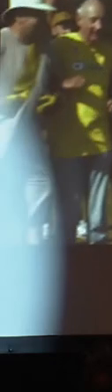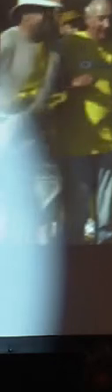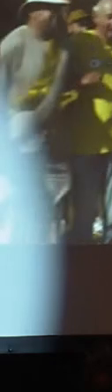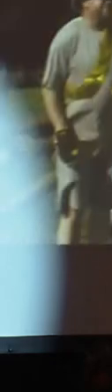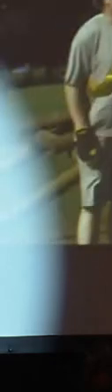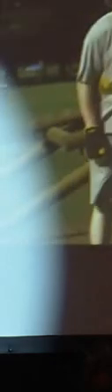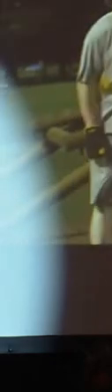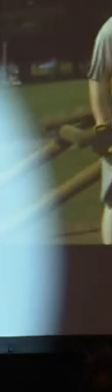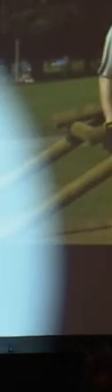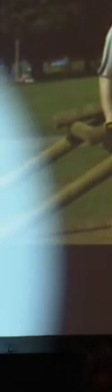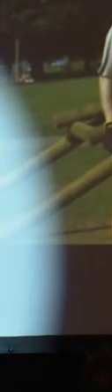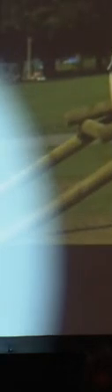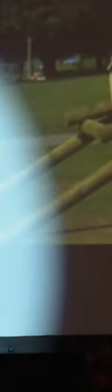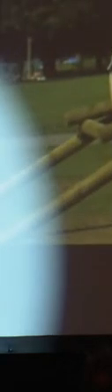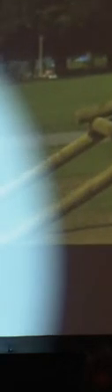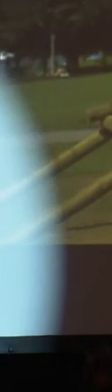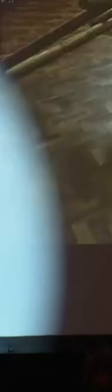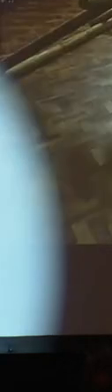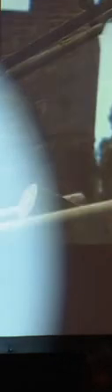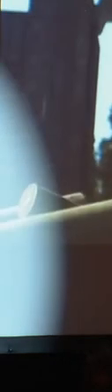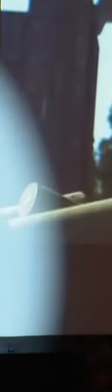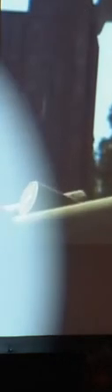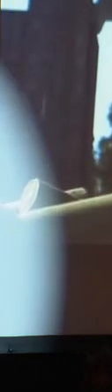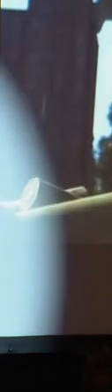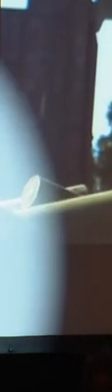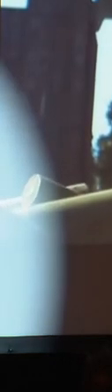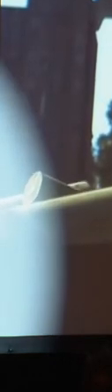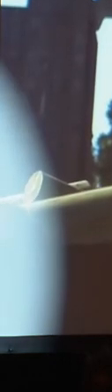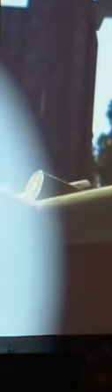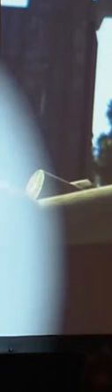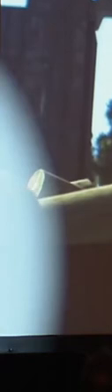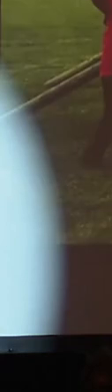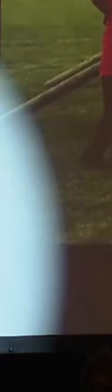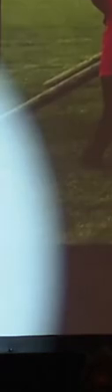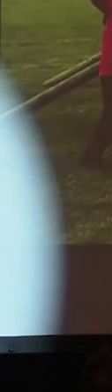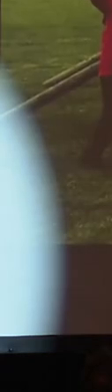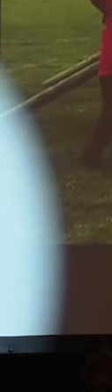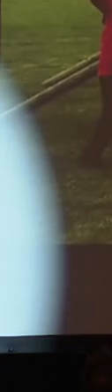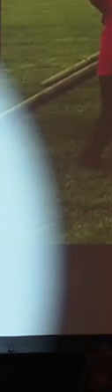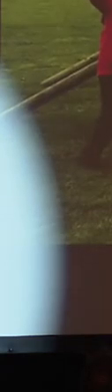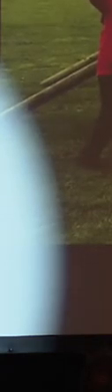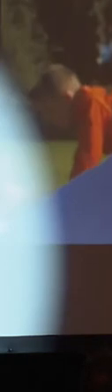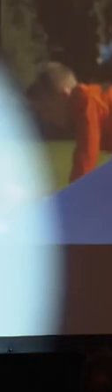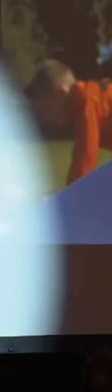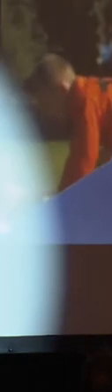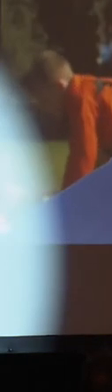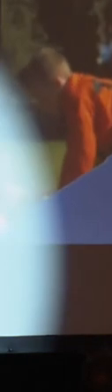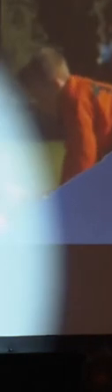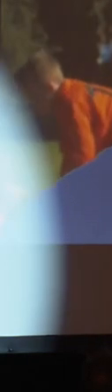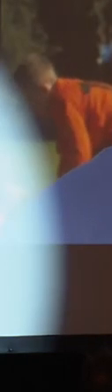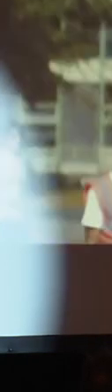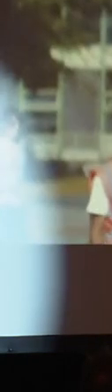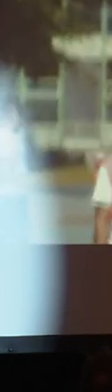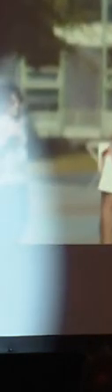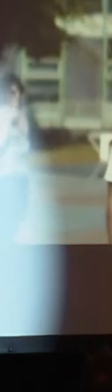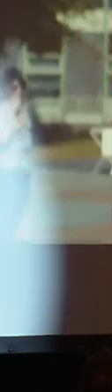the city signed up to build a bridge, and some of those kits are still on tour. People working together, team building. I